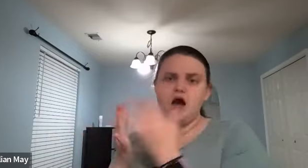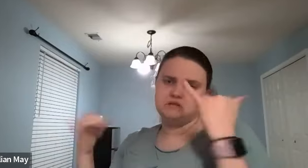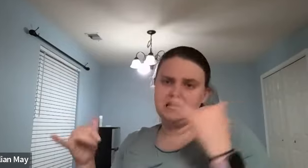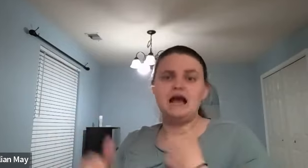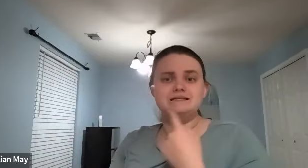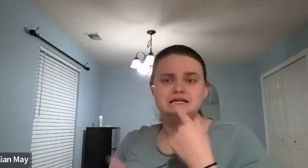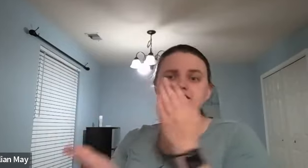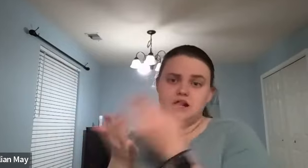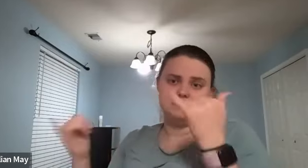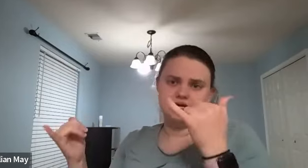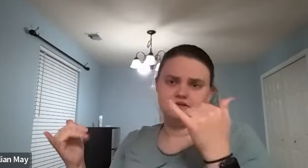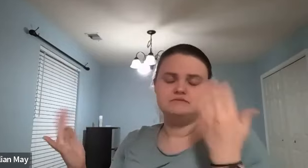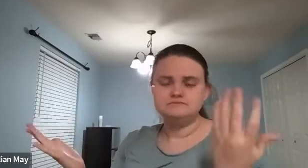stop playing. I said, stop playing.